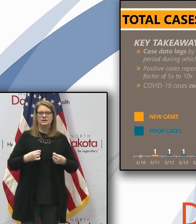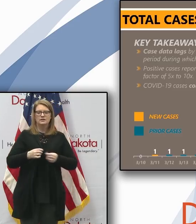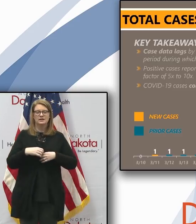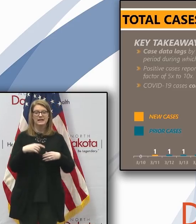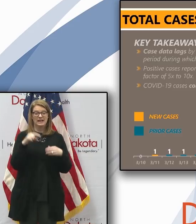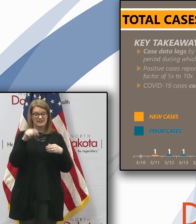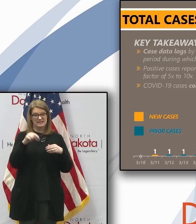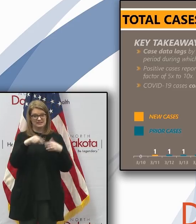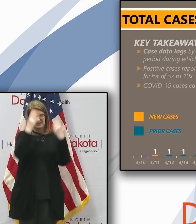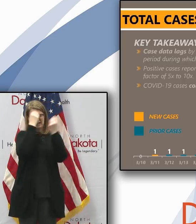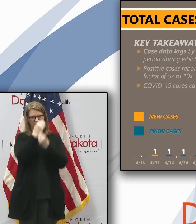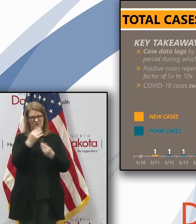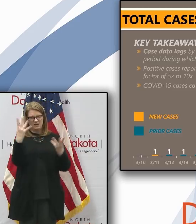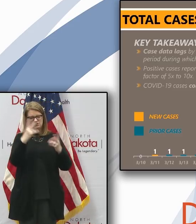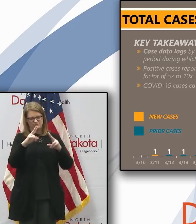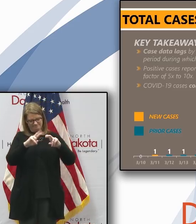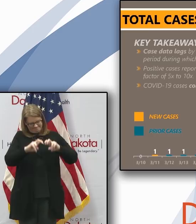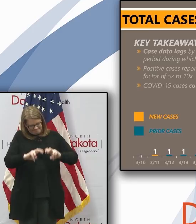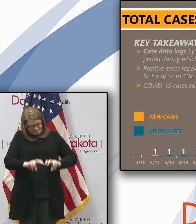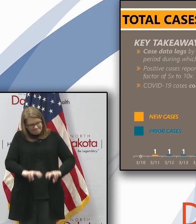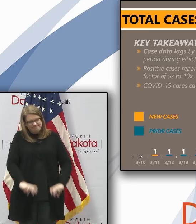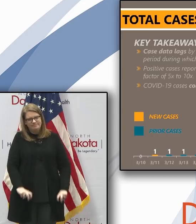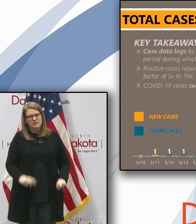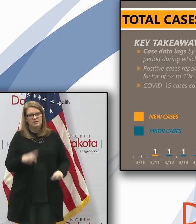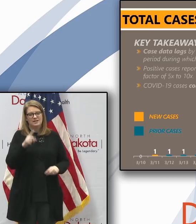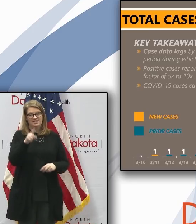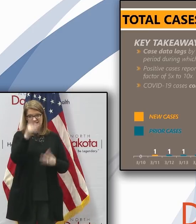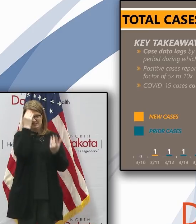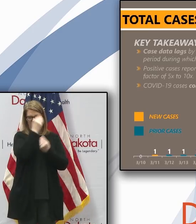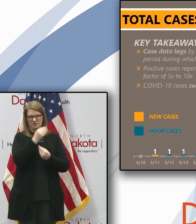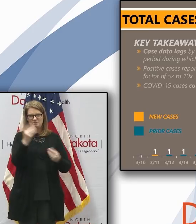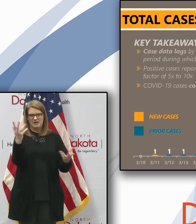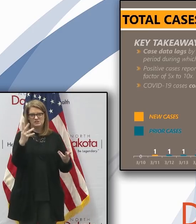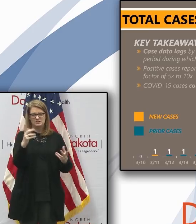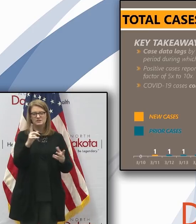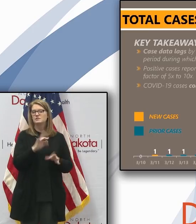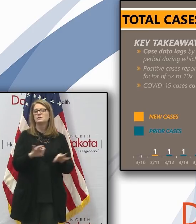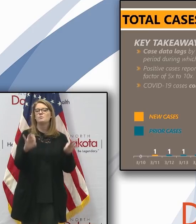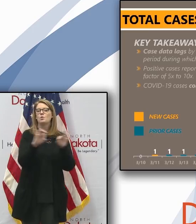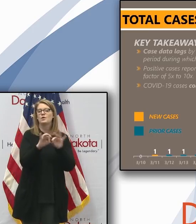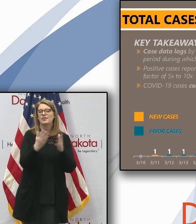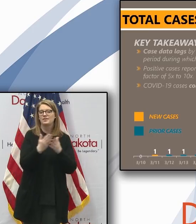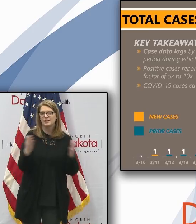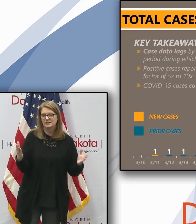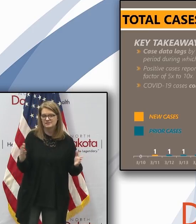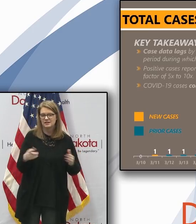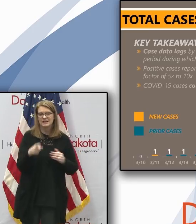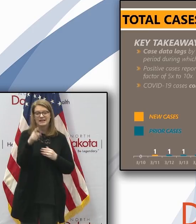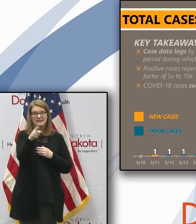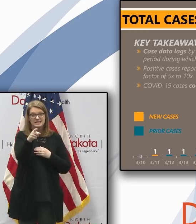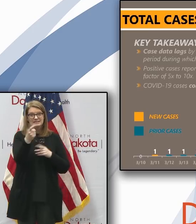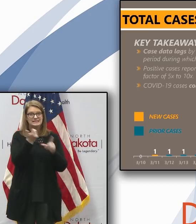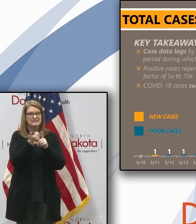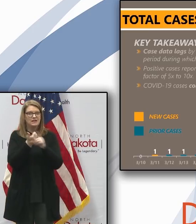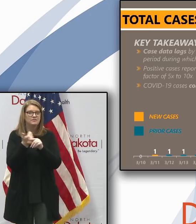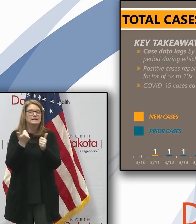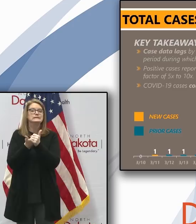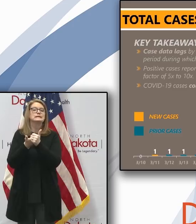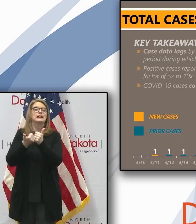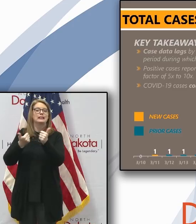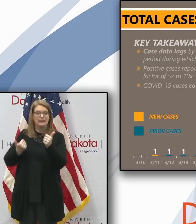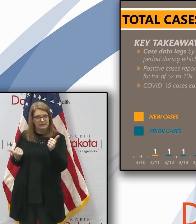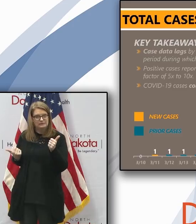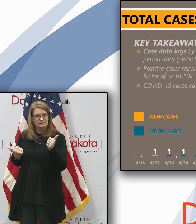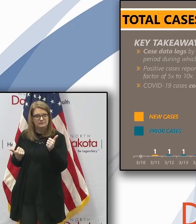that we're looking at. As we said before, the data that you're seeing here in the key takeaways is that this data is latent. An